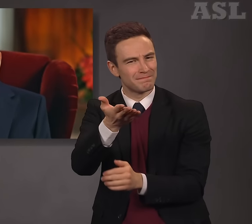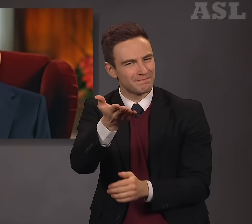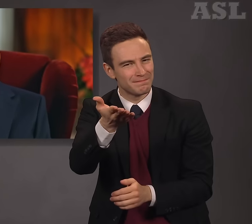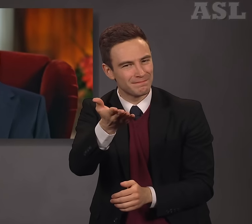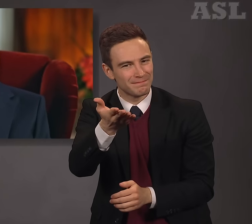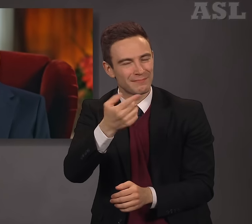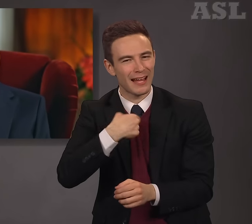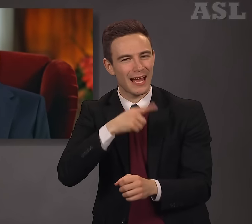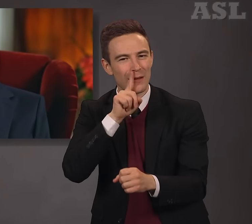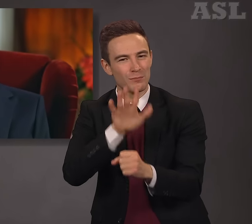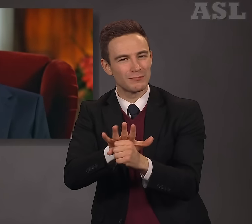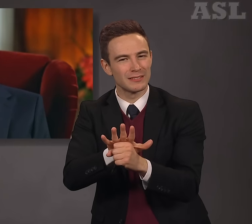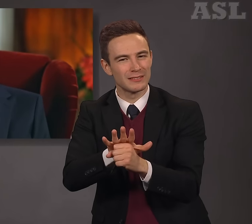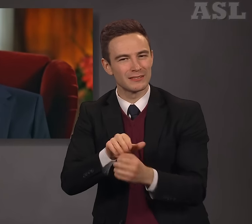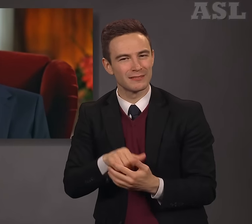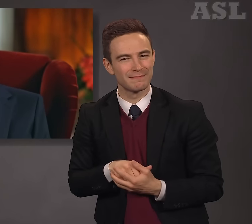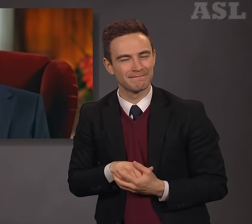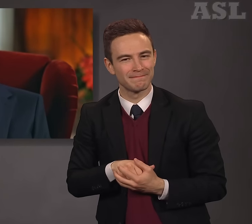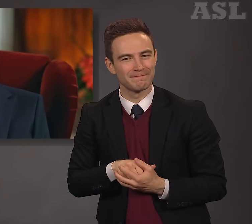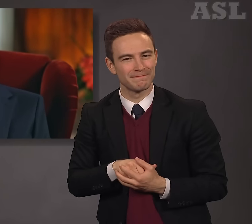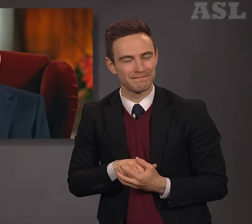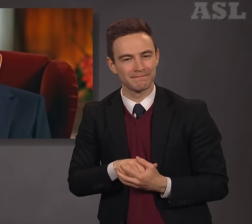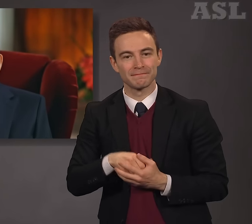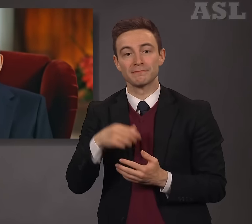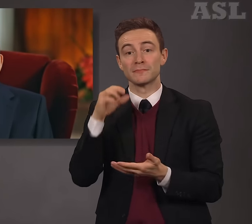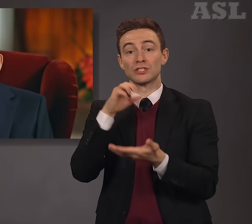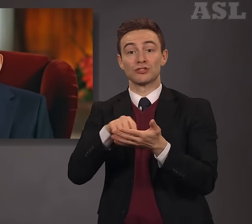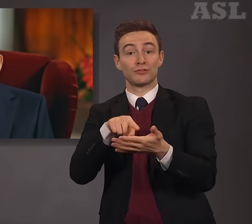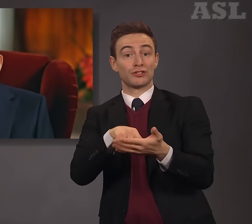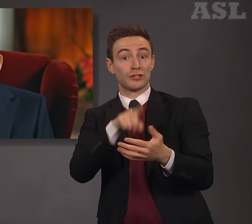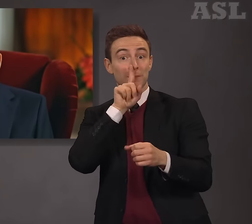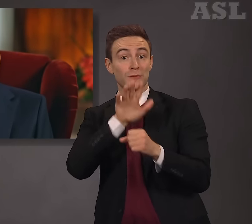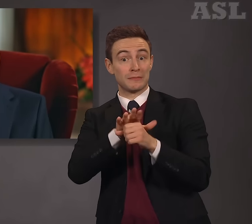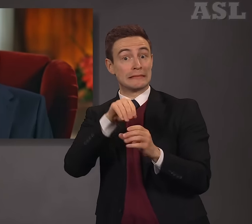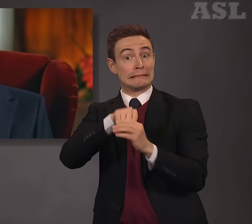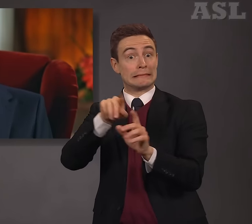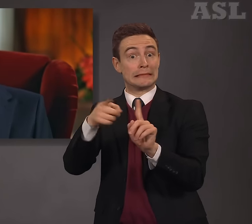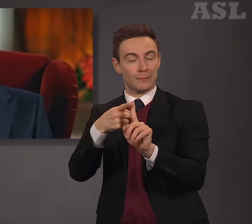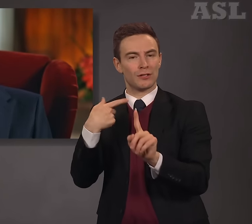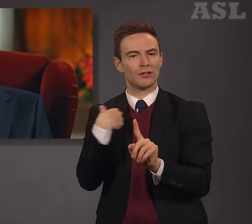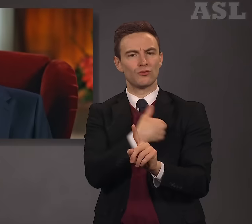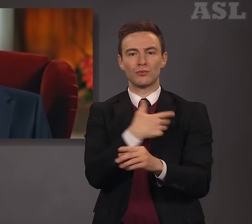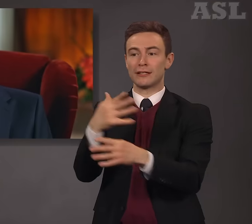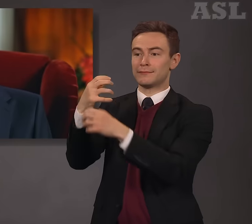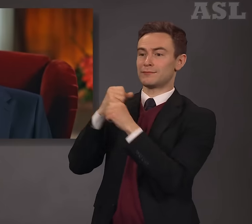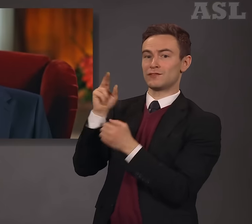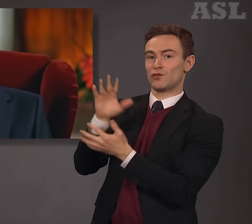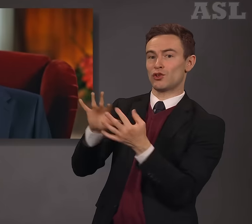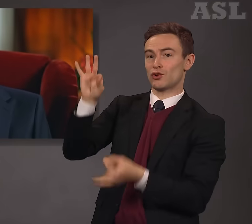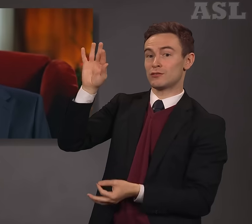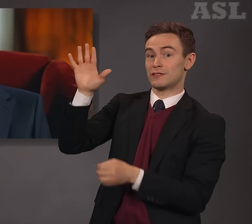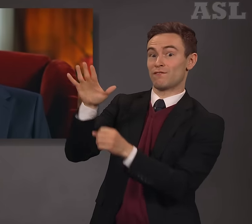We're also promised that in the temple we may receive a fullness of the Holy Ghost.